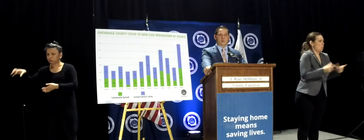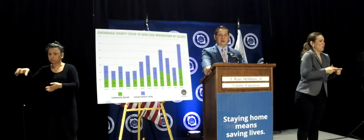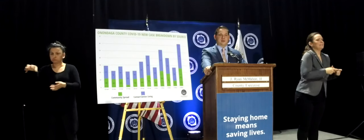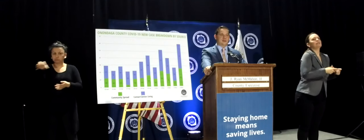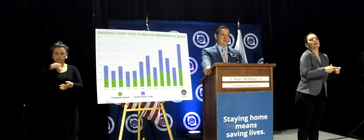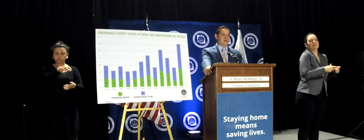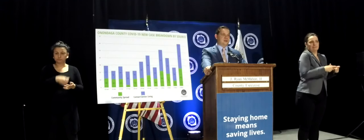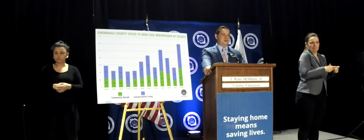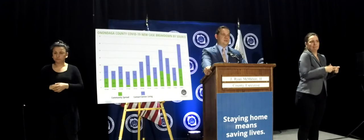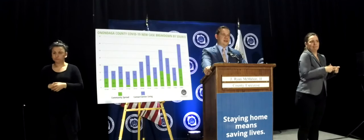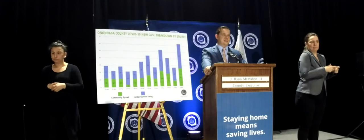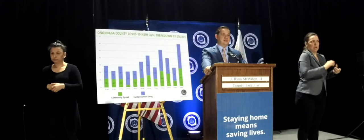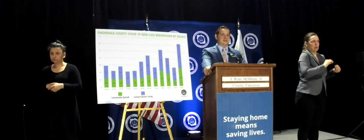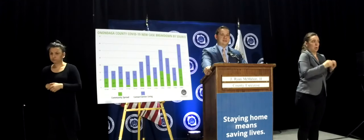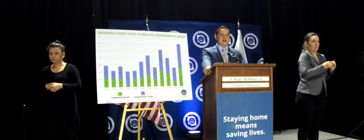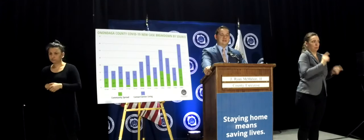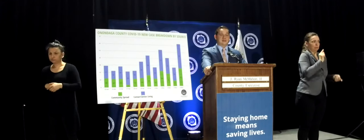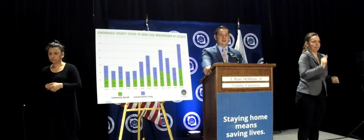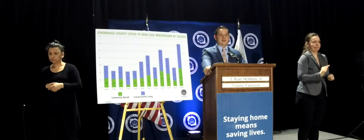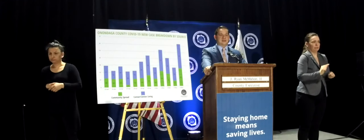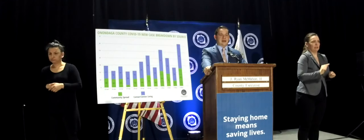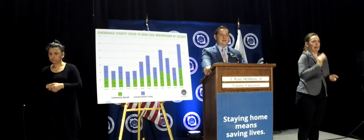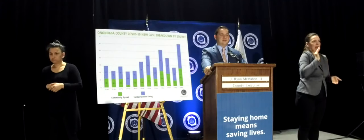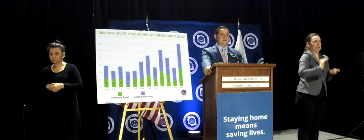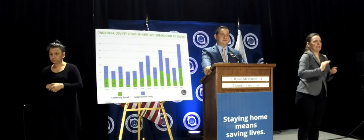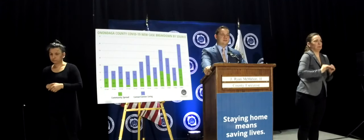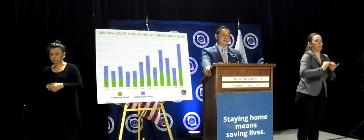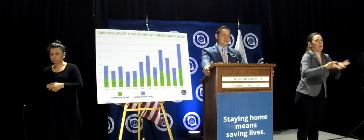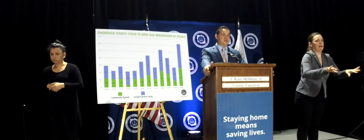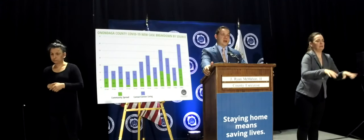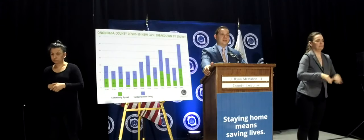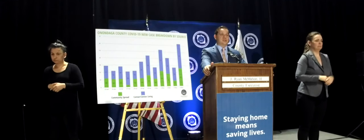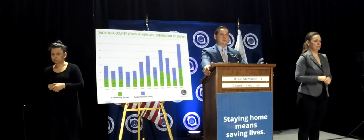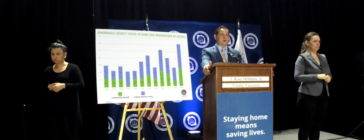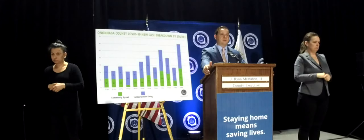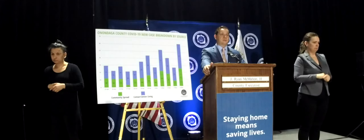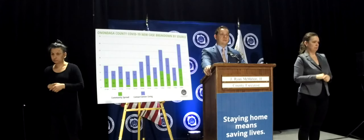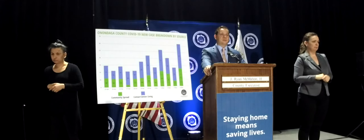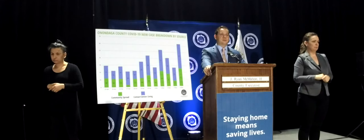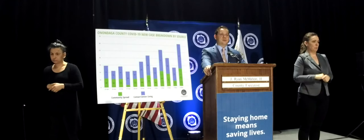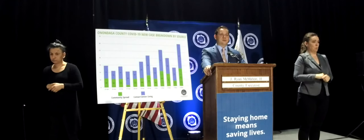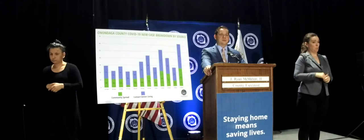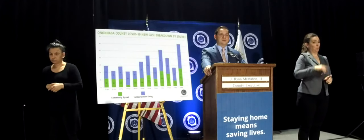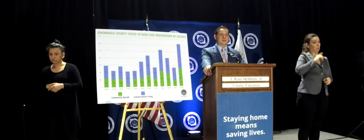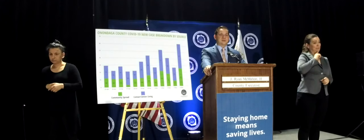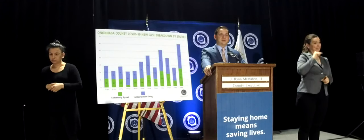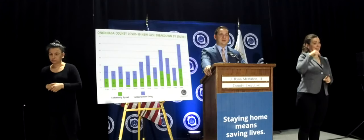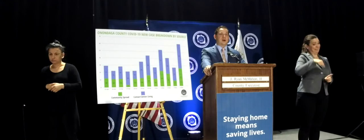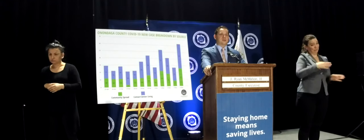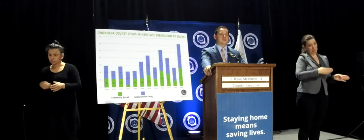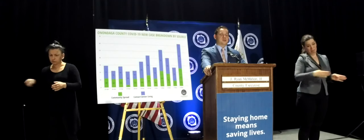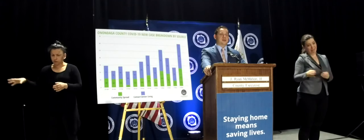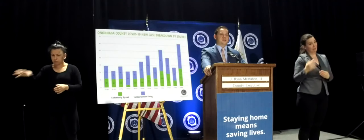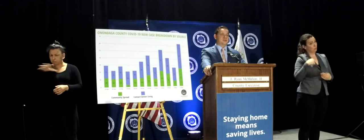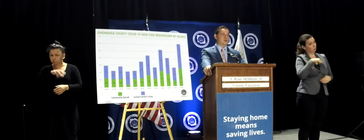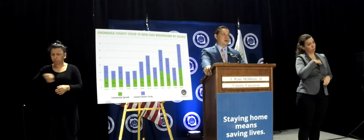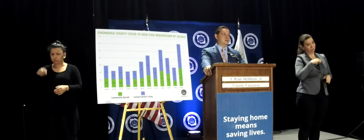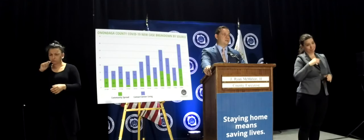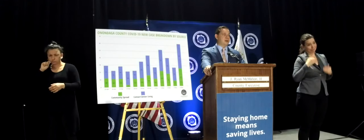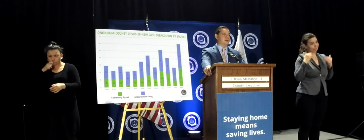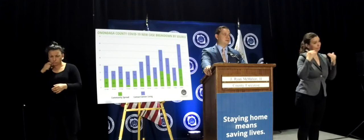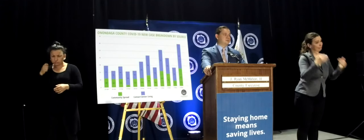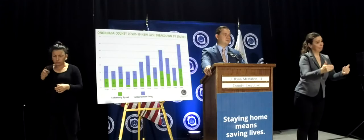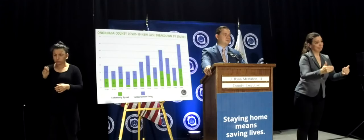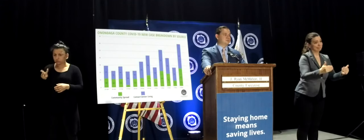there's nobody and you're just testing to test, that's a strategy, but that's a costly strategy. That's a